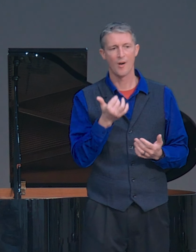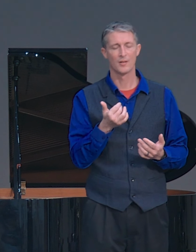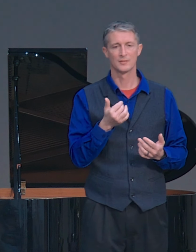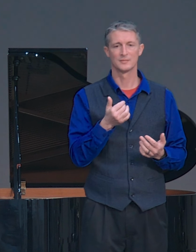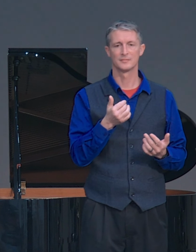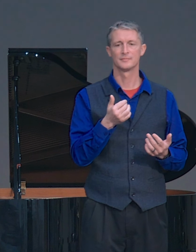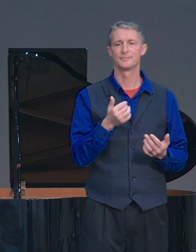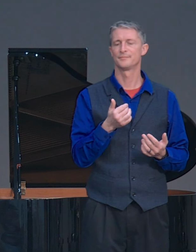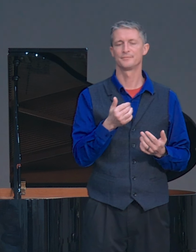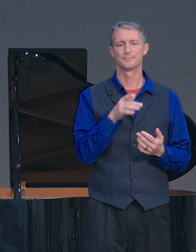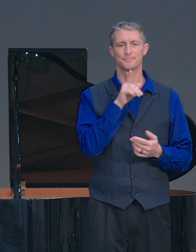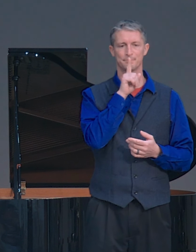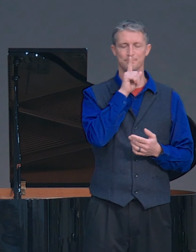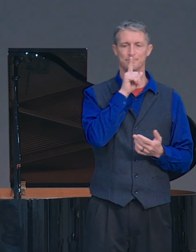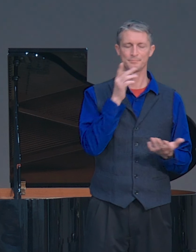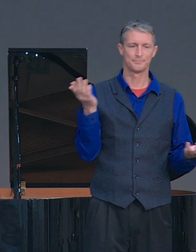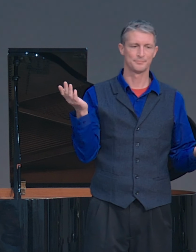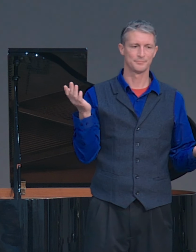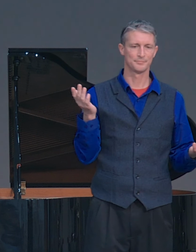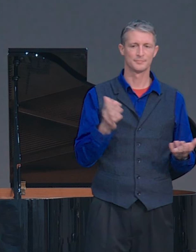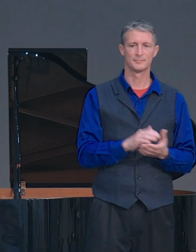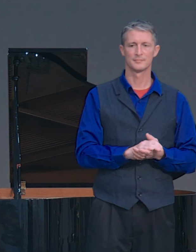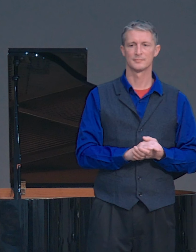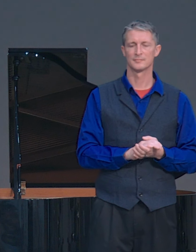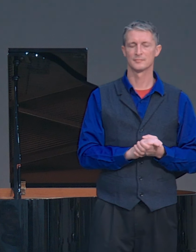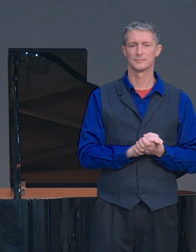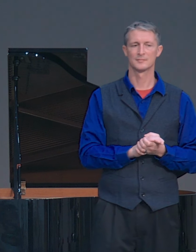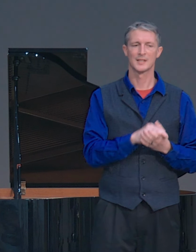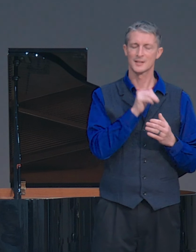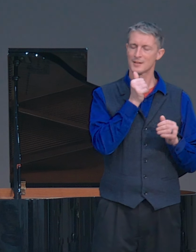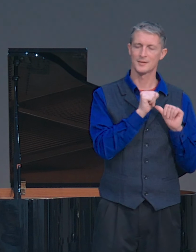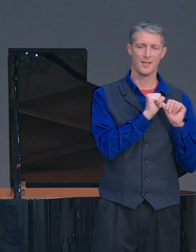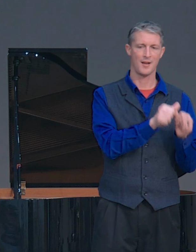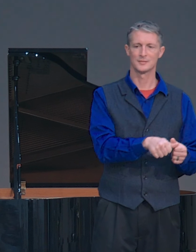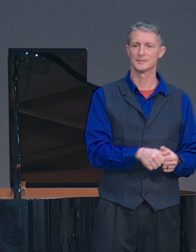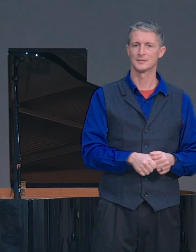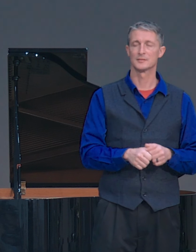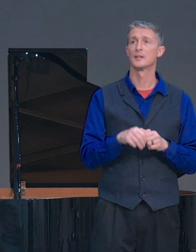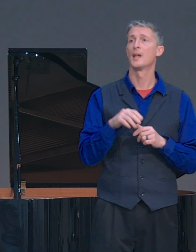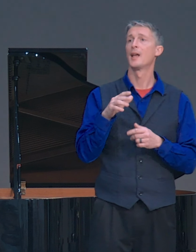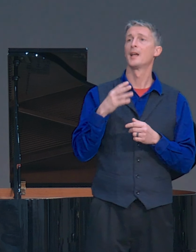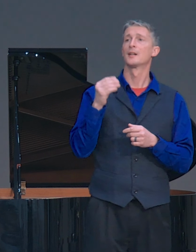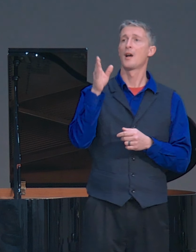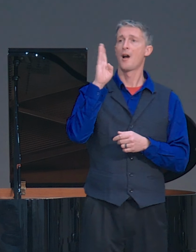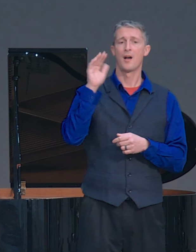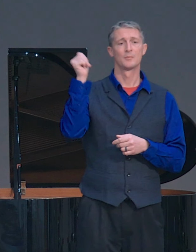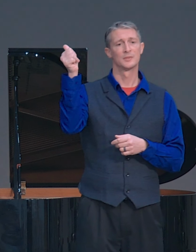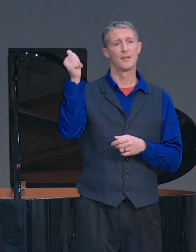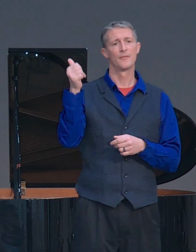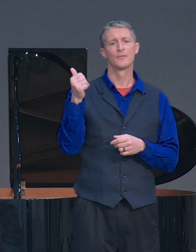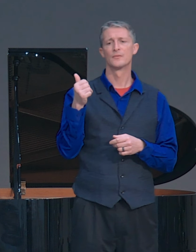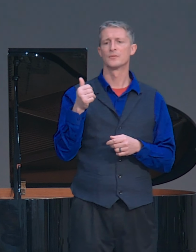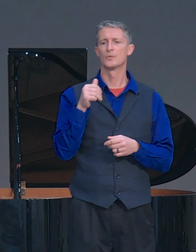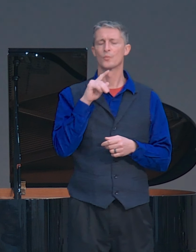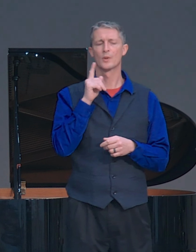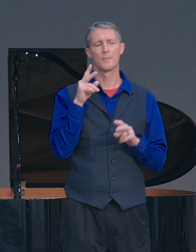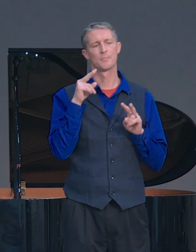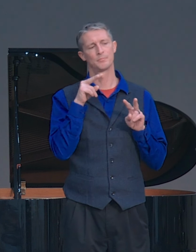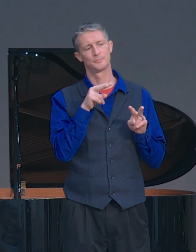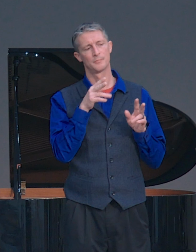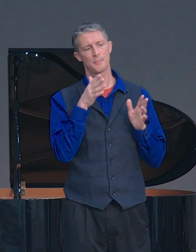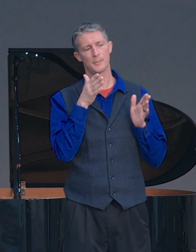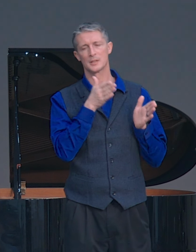God cares about the heart behind your righteous deeds, and helping others from the wrong heart motive is of